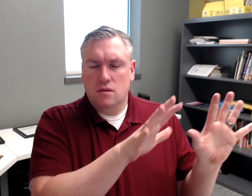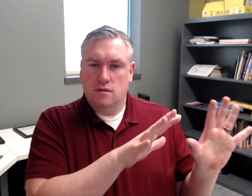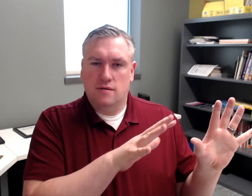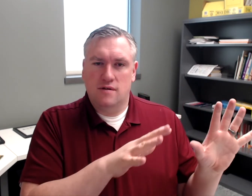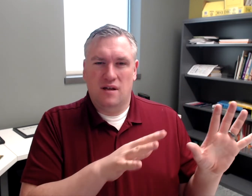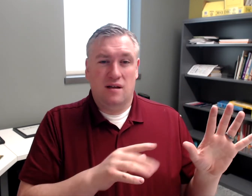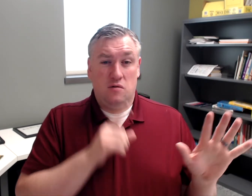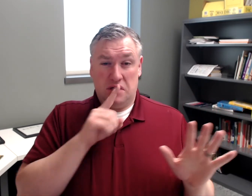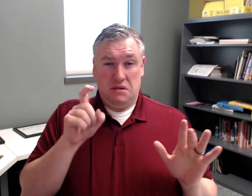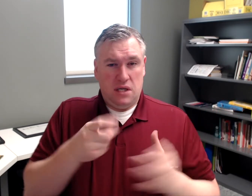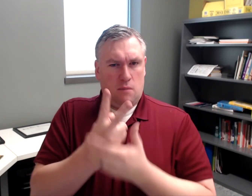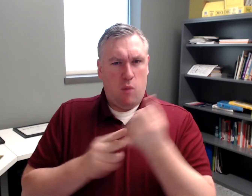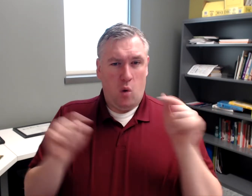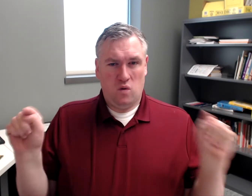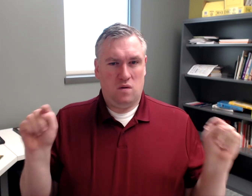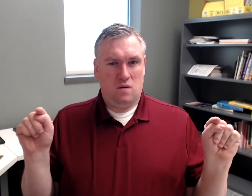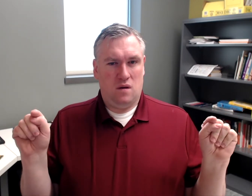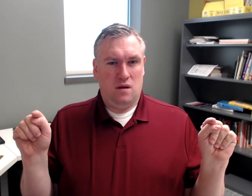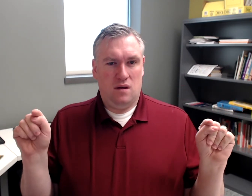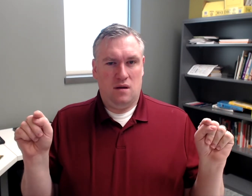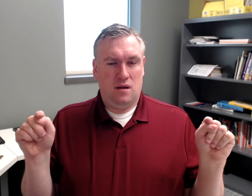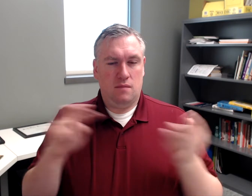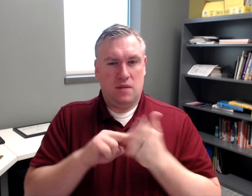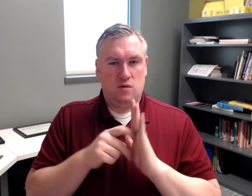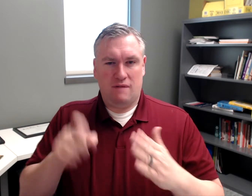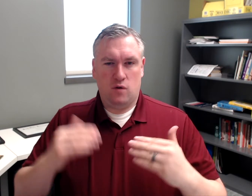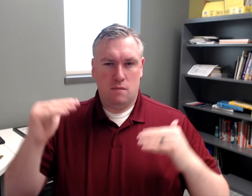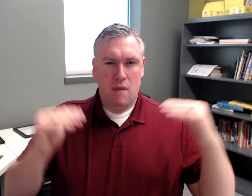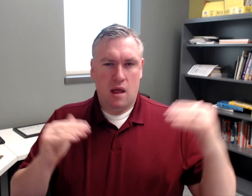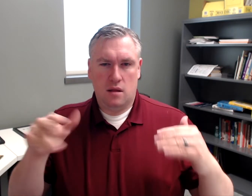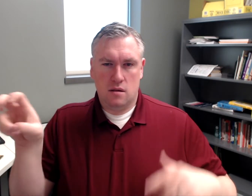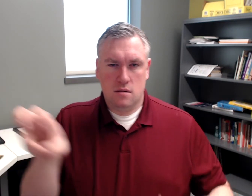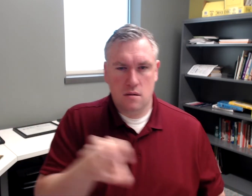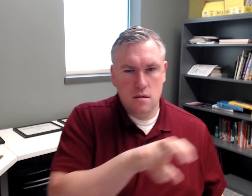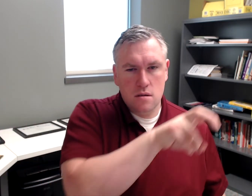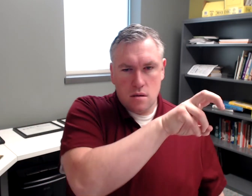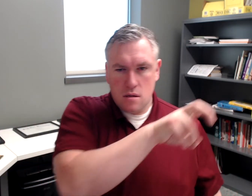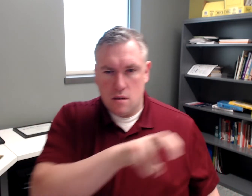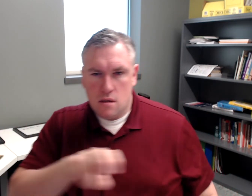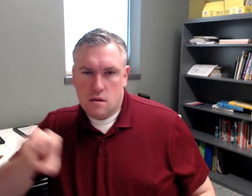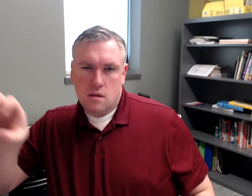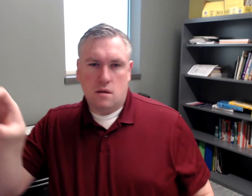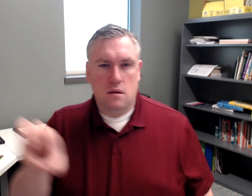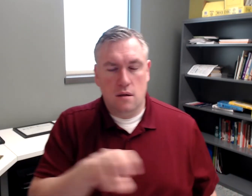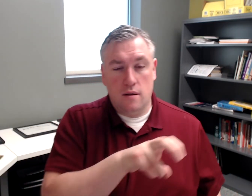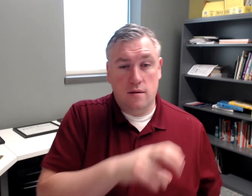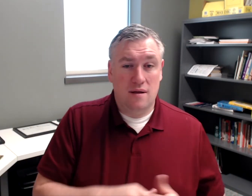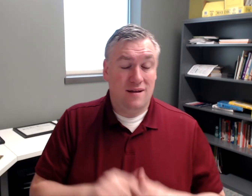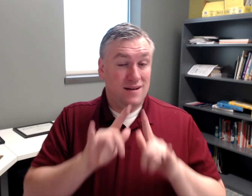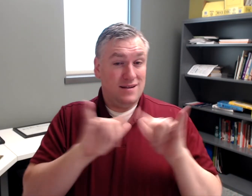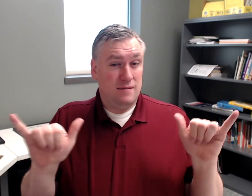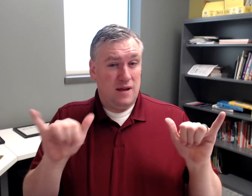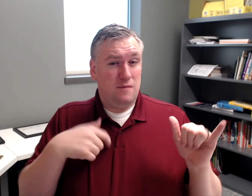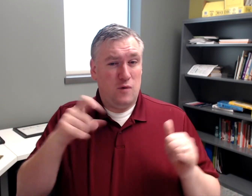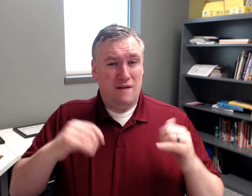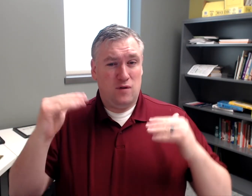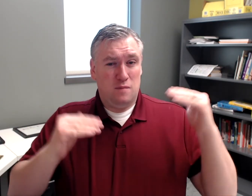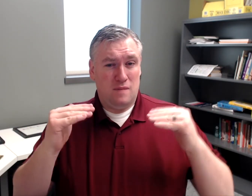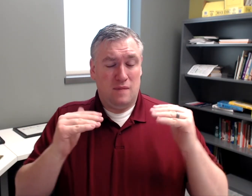rules. So you have to have both sides of that spectrum, which means we need to balance and move between both sides. At the